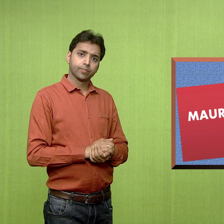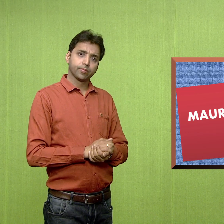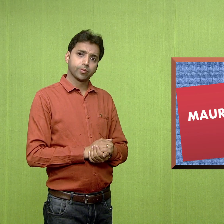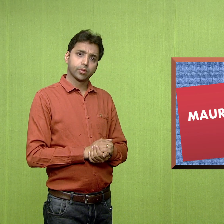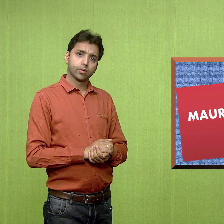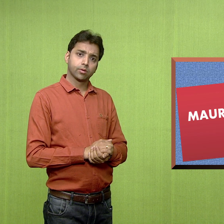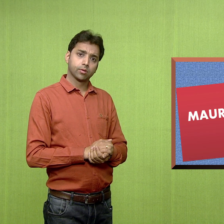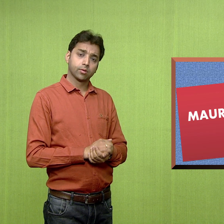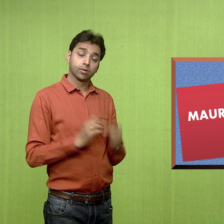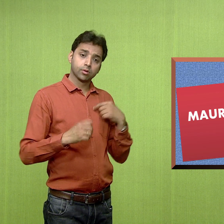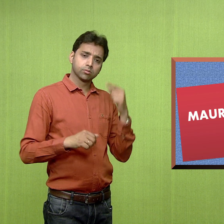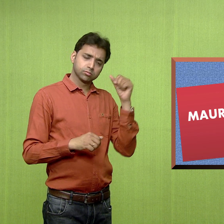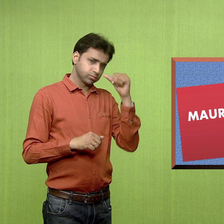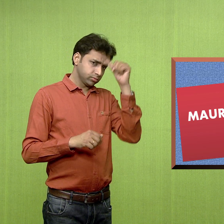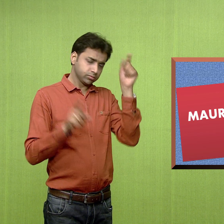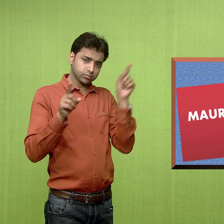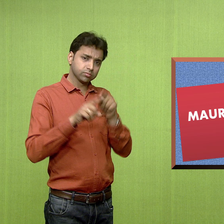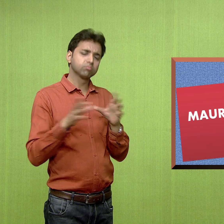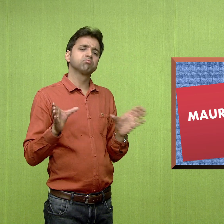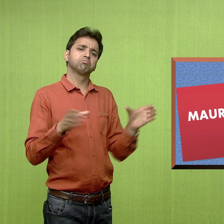that the Indian society went through